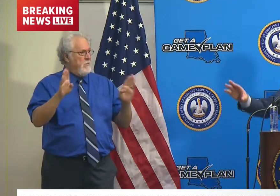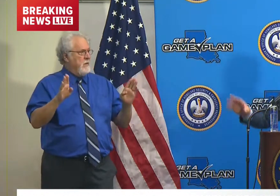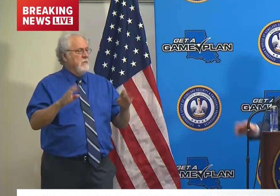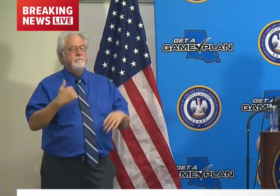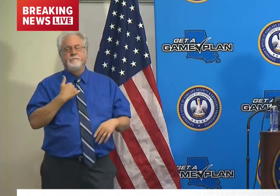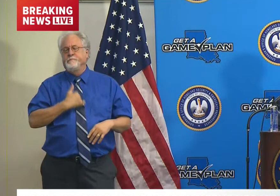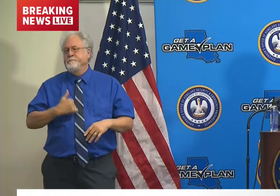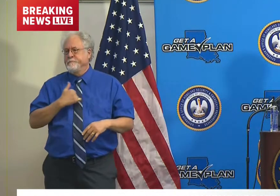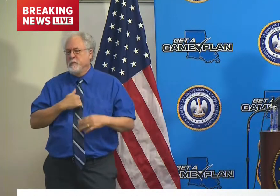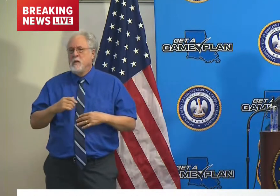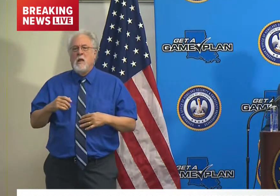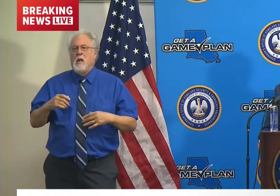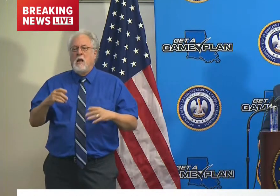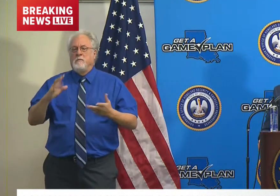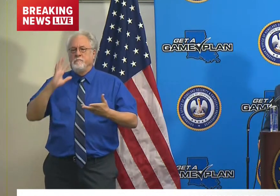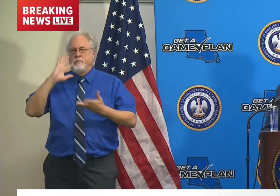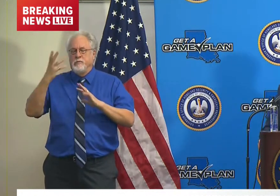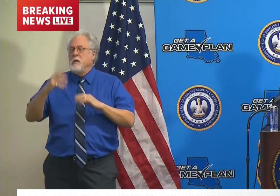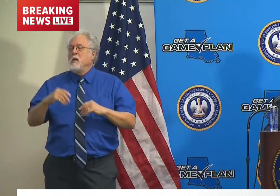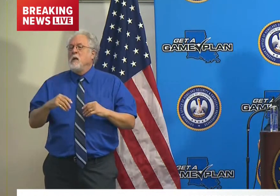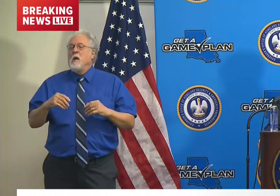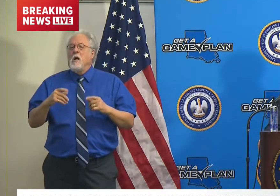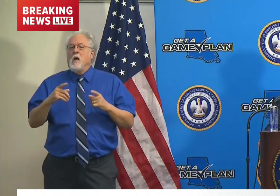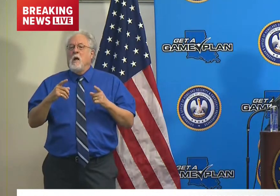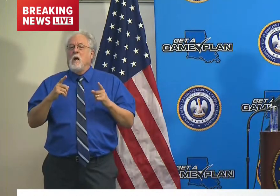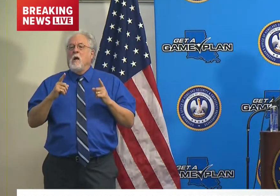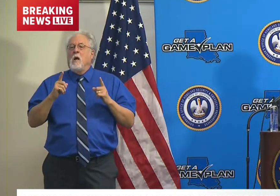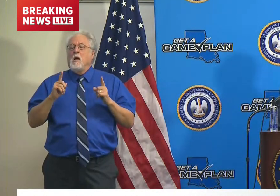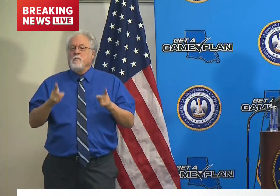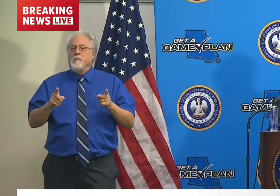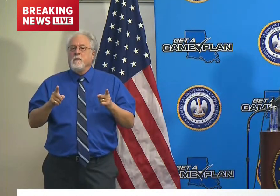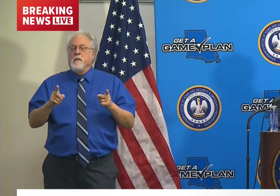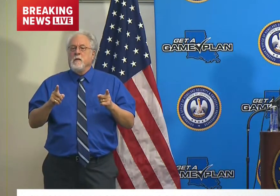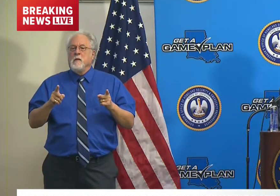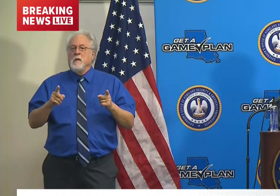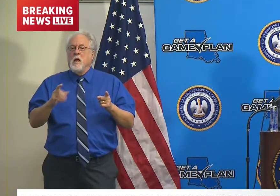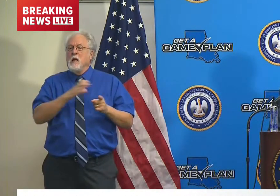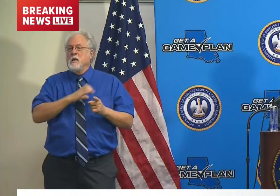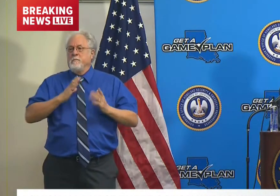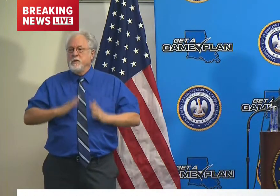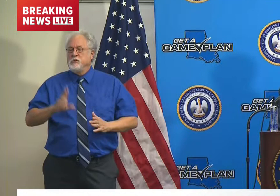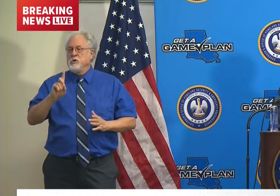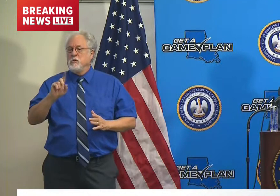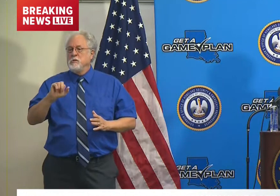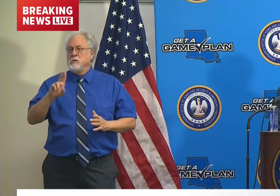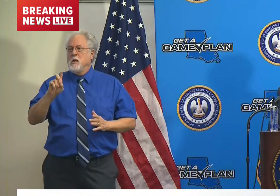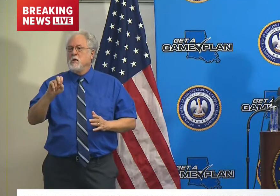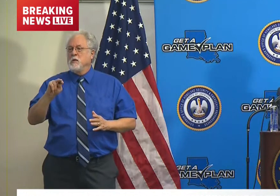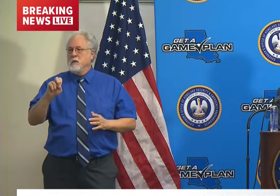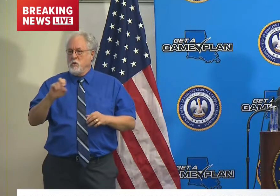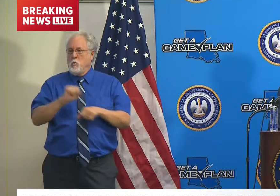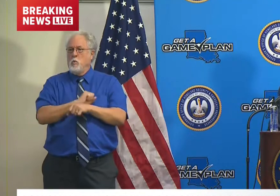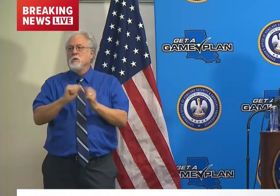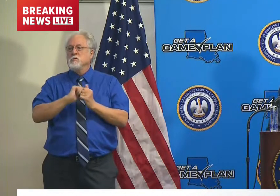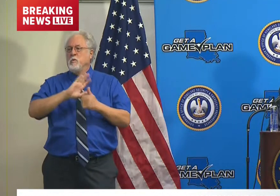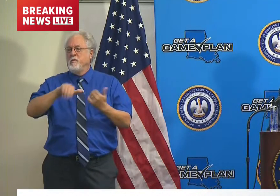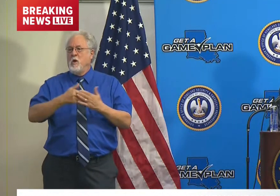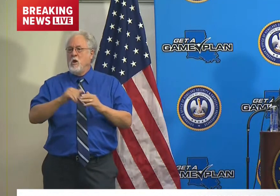sorry. All right, I get the question now. Yeah, so Commissioner Darden works with all the agency